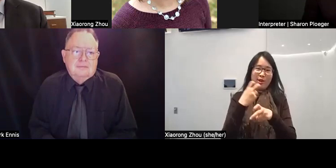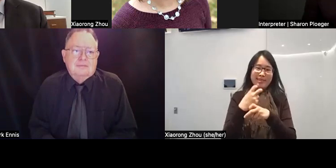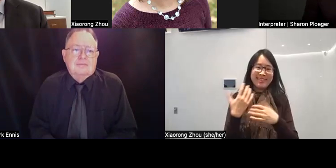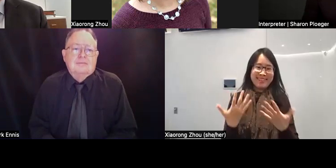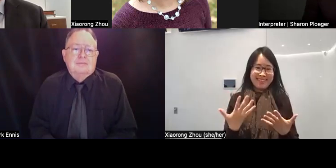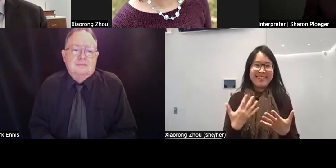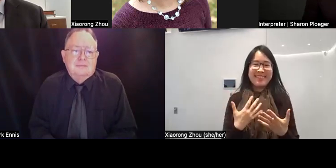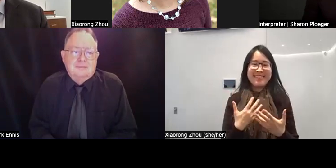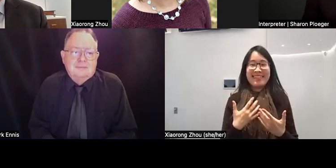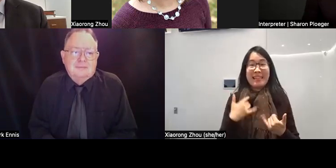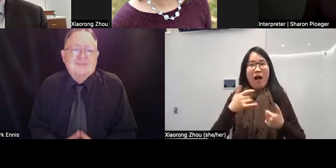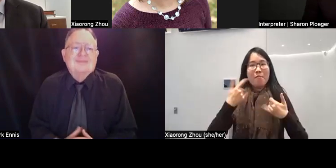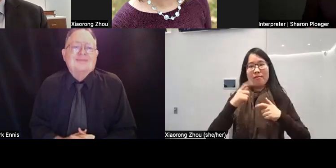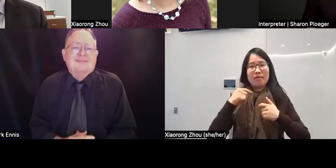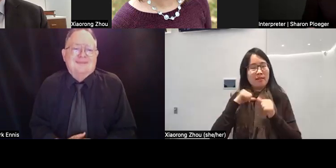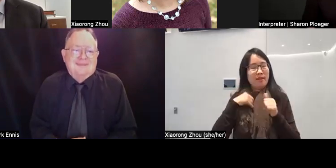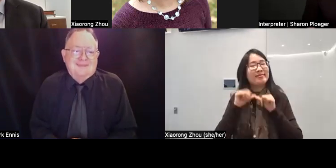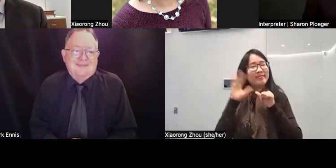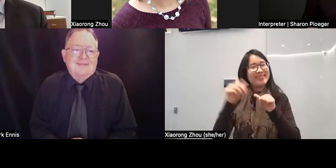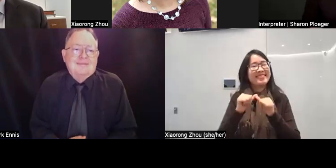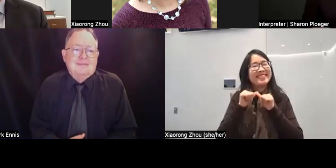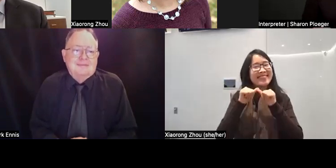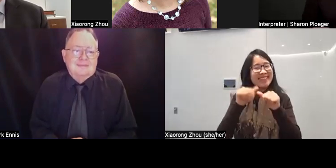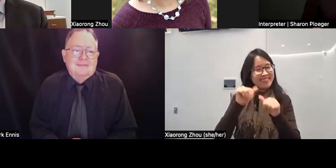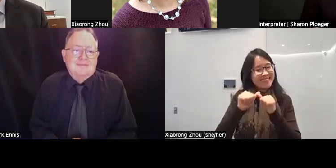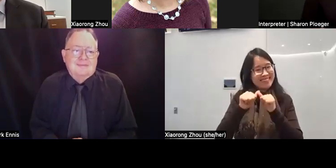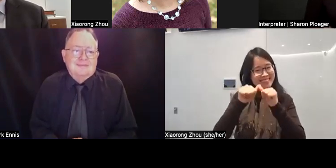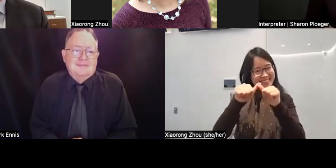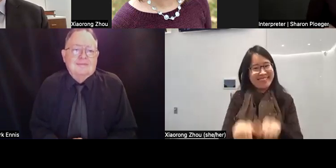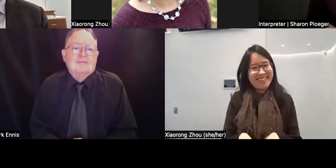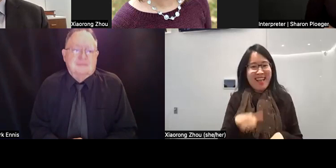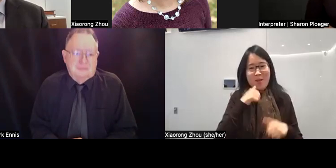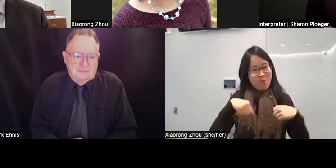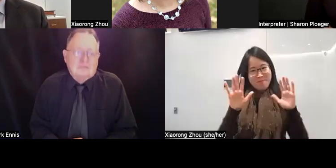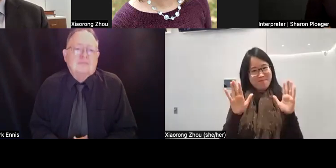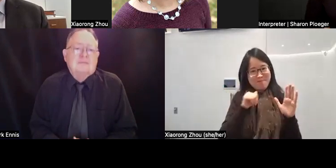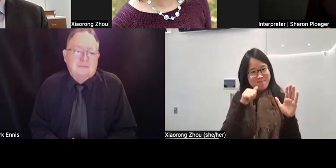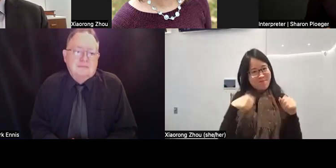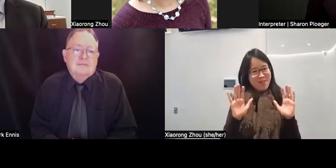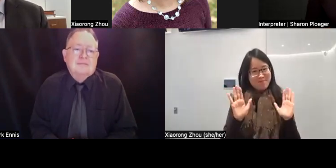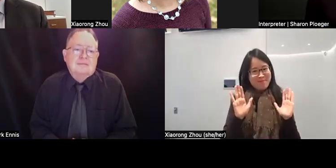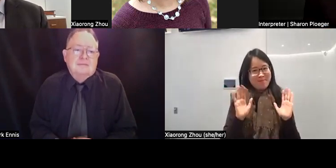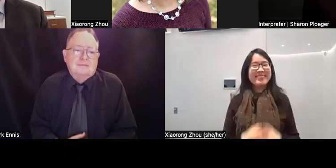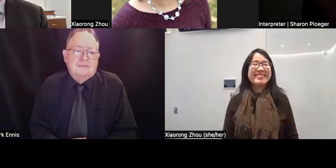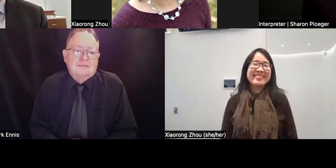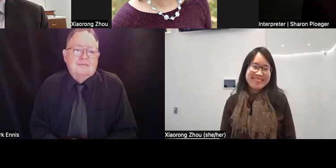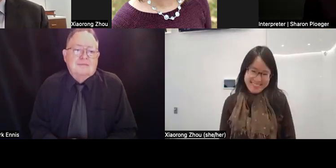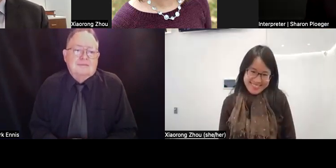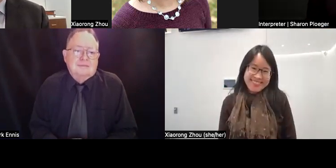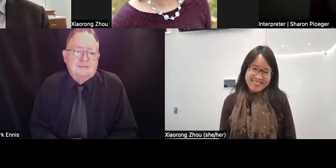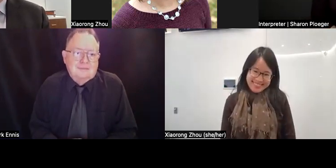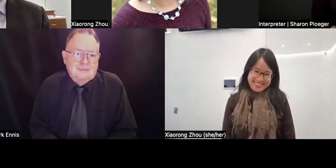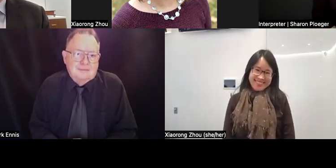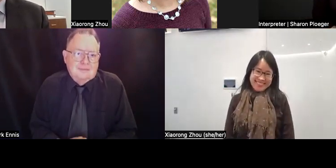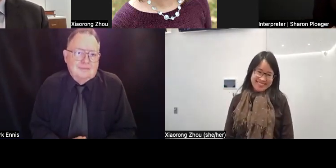If it was just me all day long doing it, it would be very difficult. I'd go crazy. But it's a work in progress, and we're all kind of doing it together. And it's